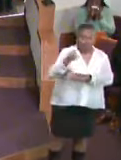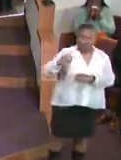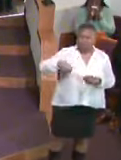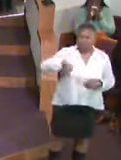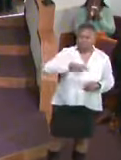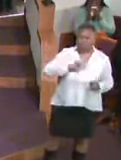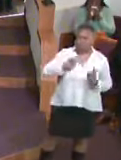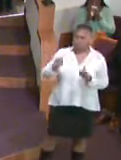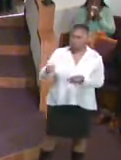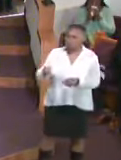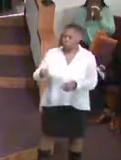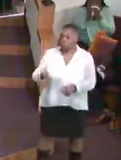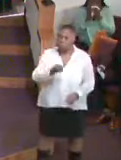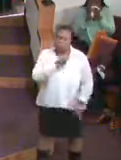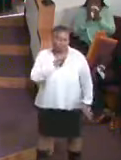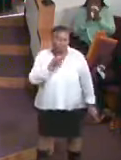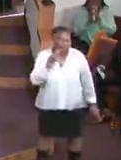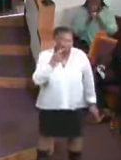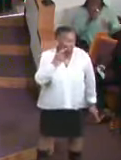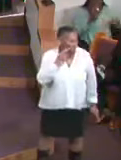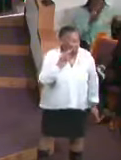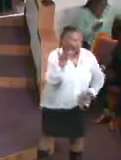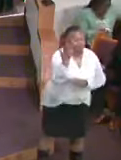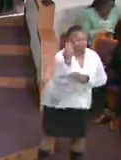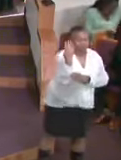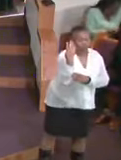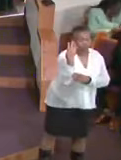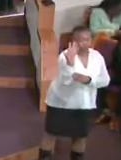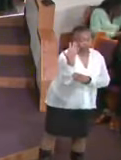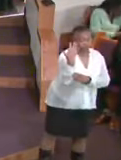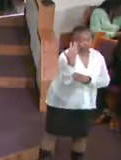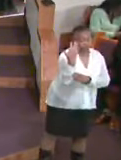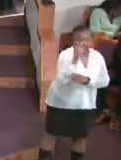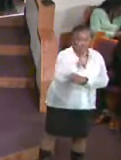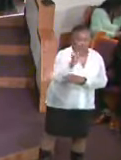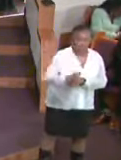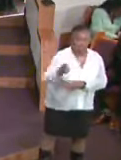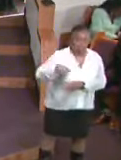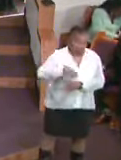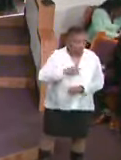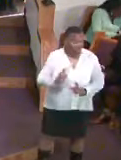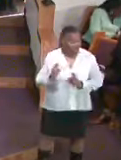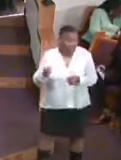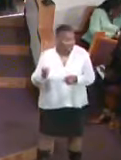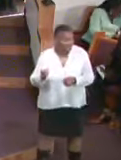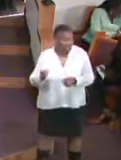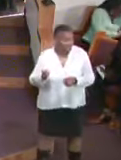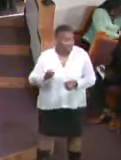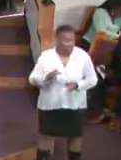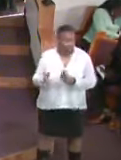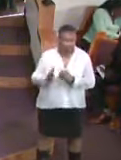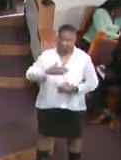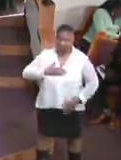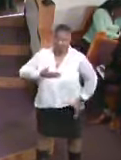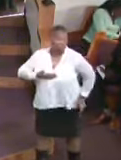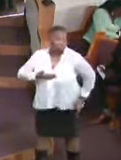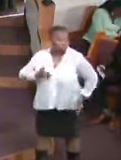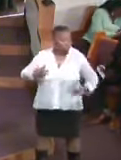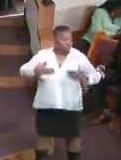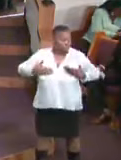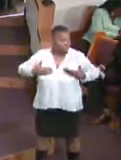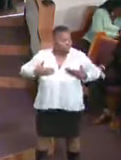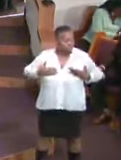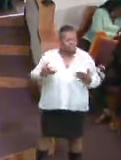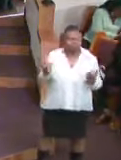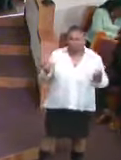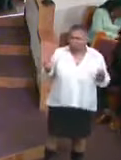it starts with 15%. And we give it, and give it just as happy. But what do